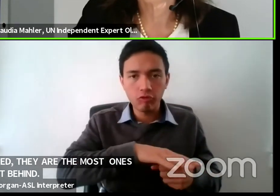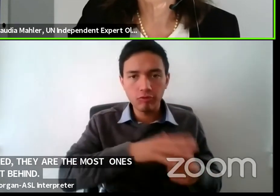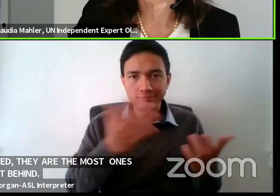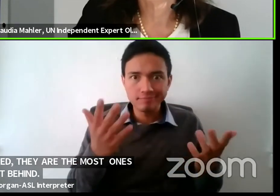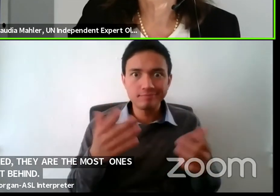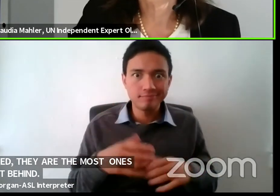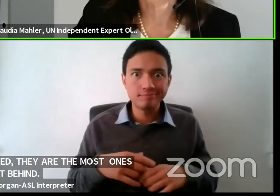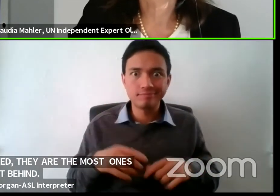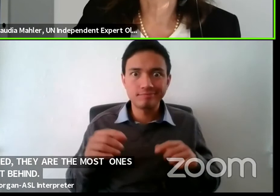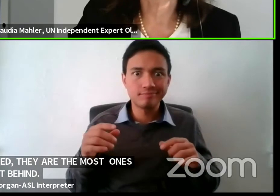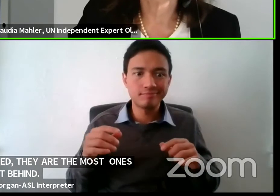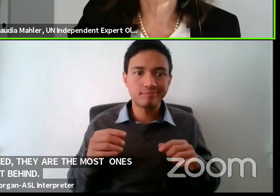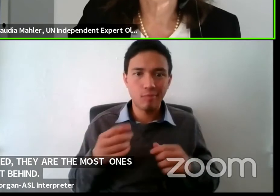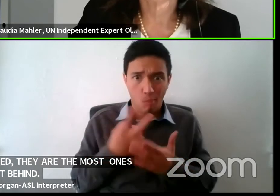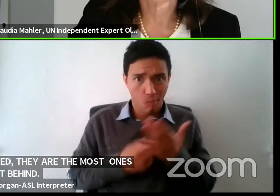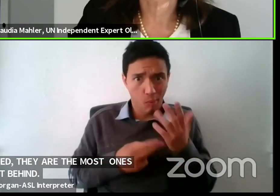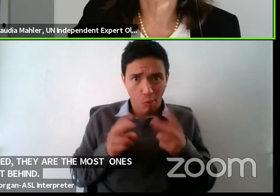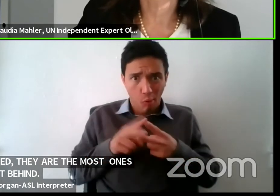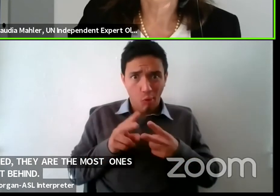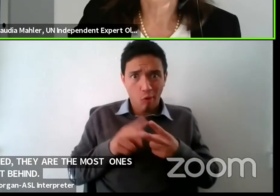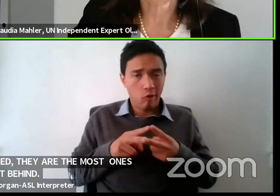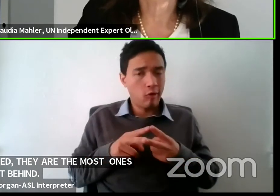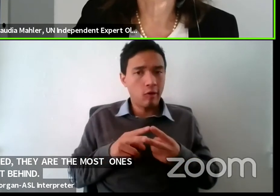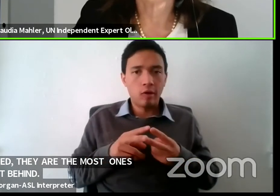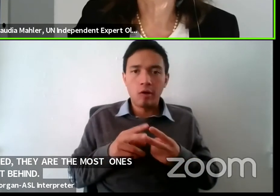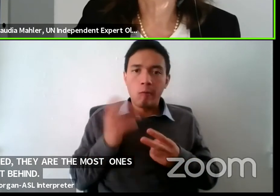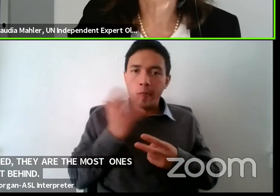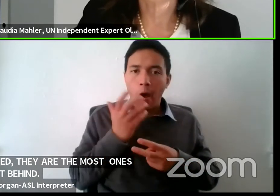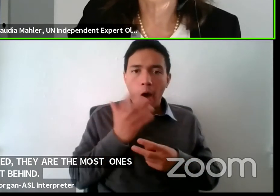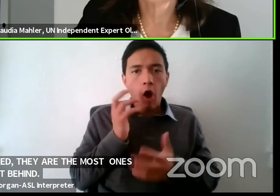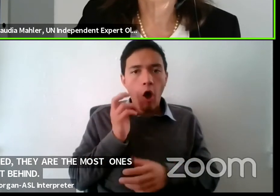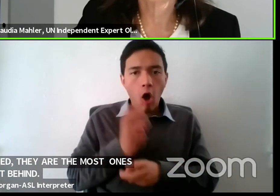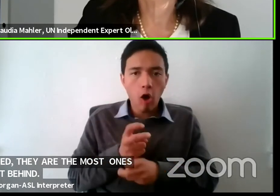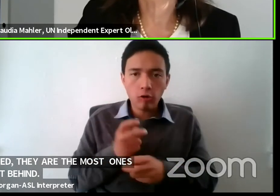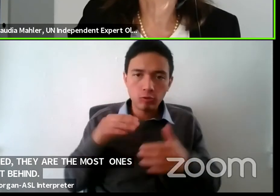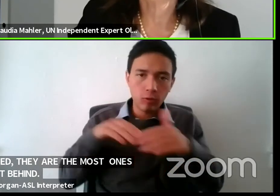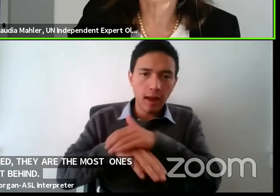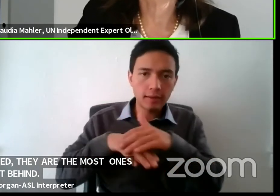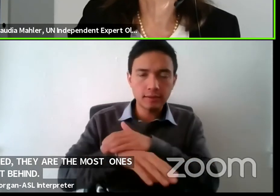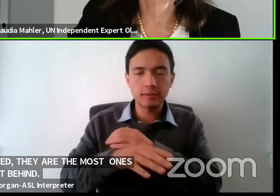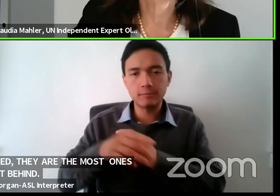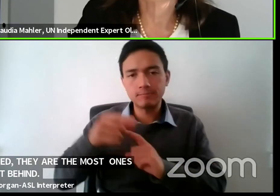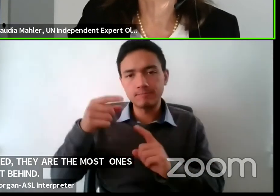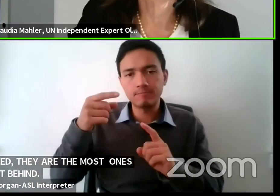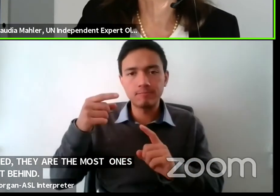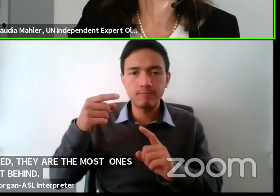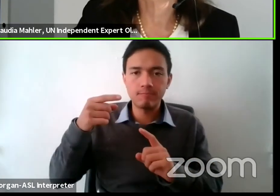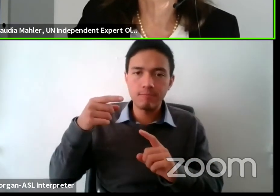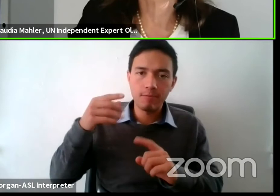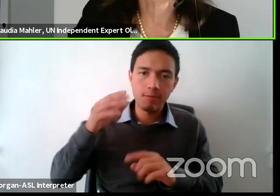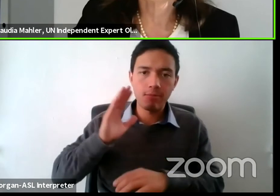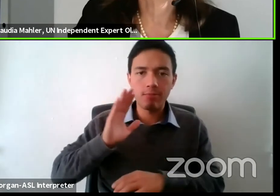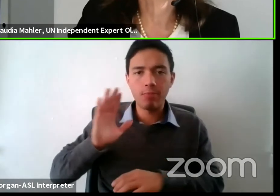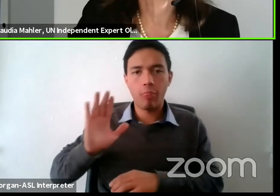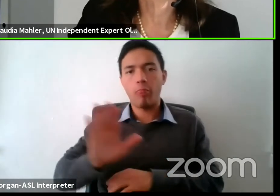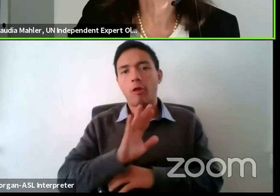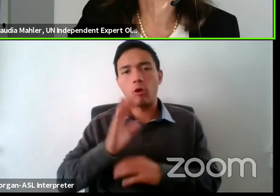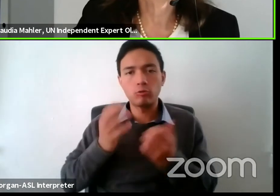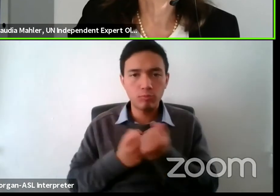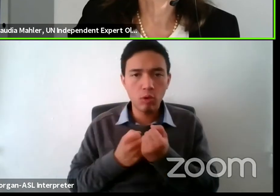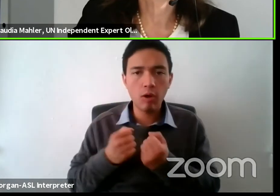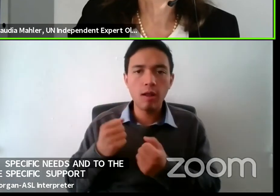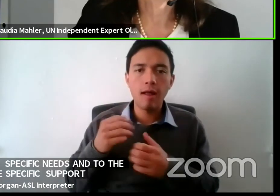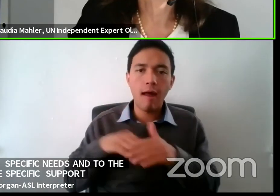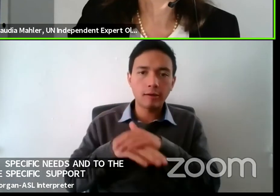access to the specific needs and to the specific tools and to the specific support which would